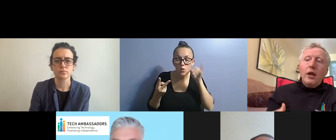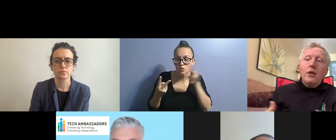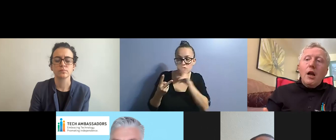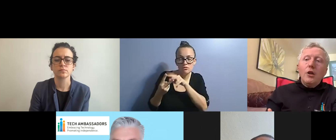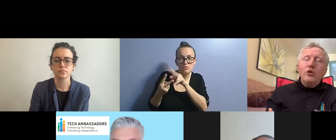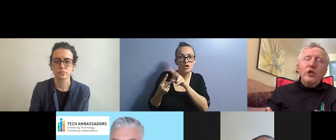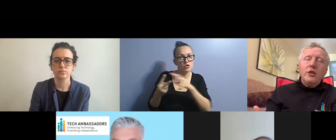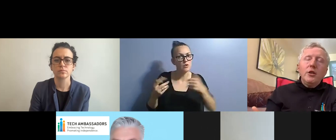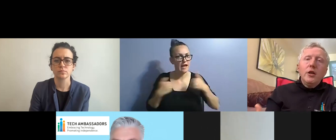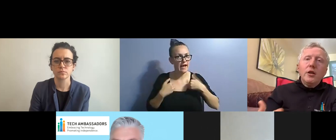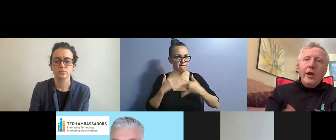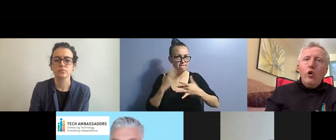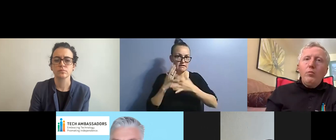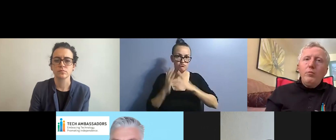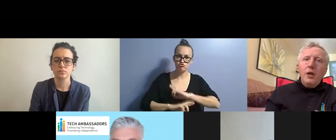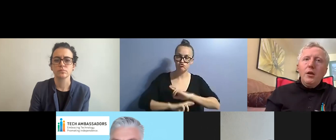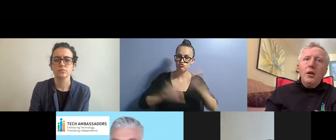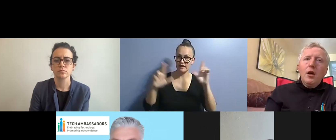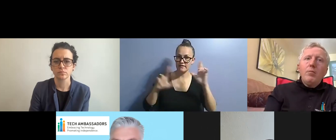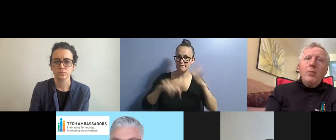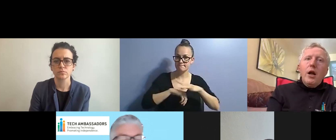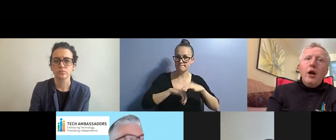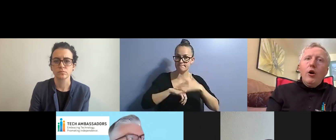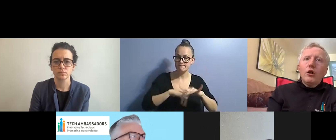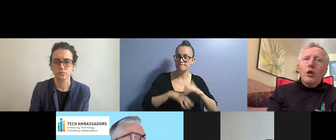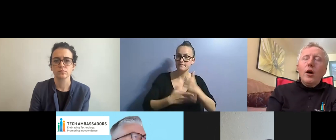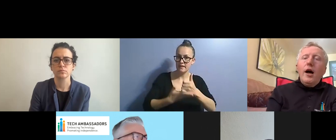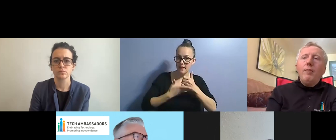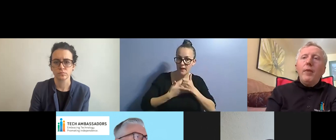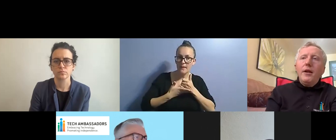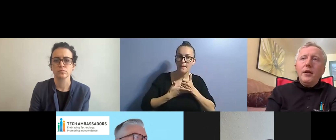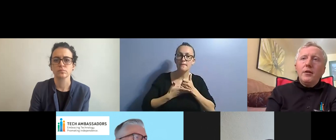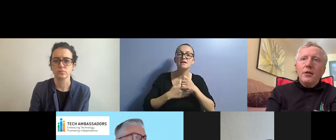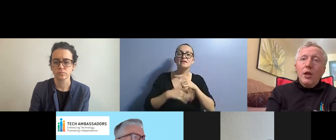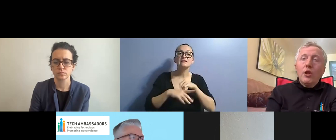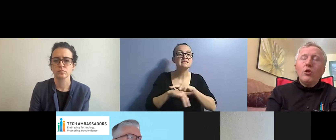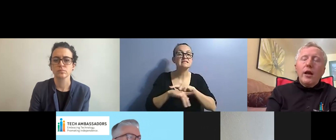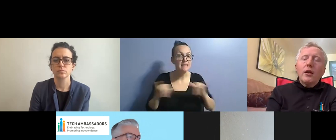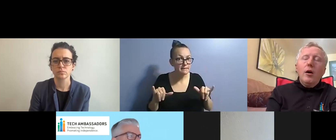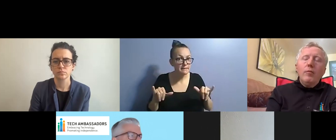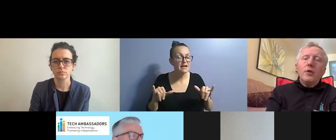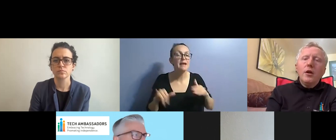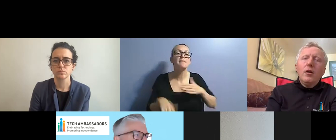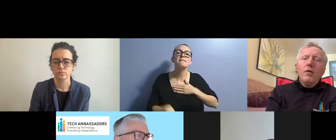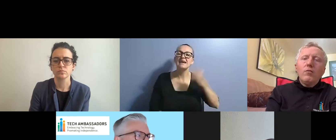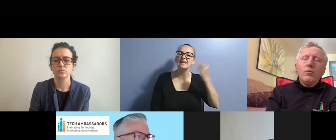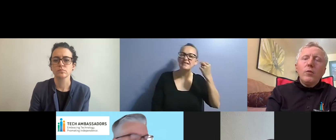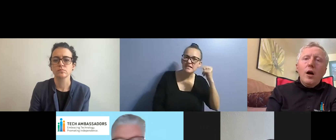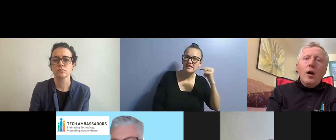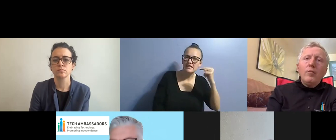those technologies to help me, but I also have my niece and sister that come